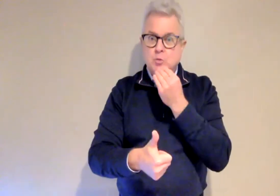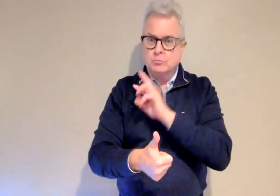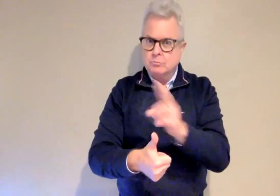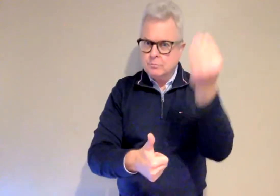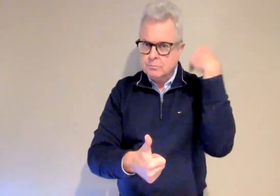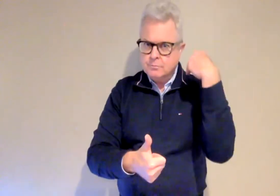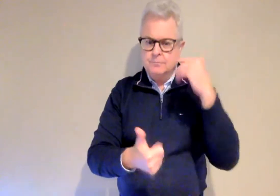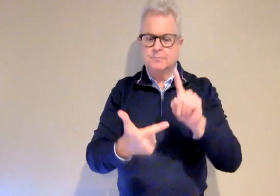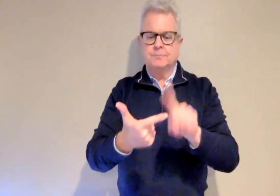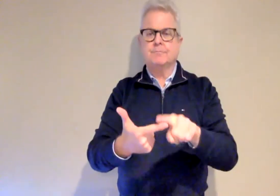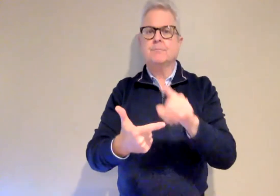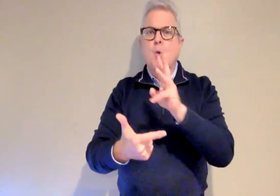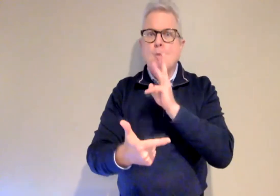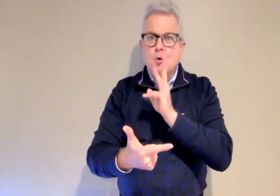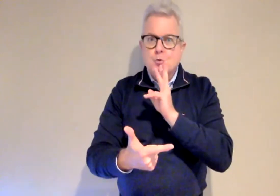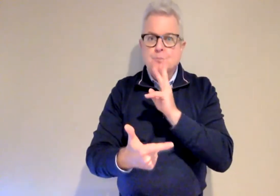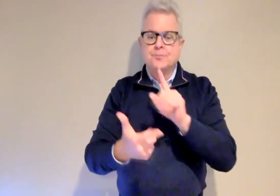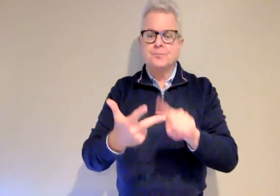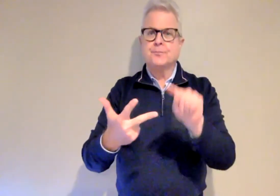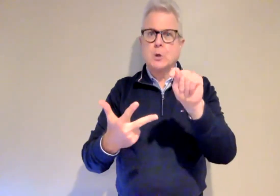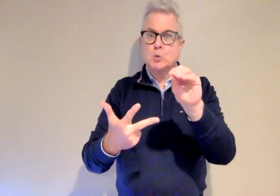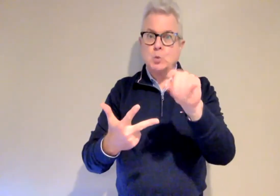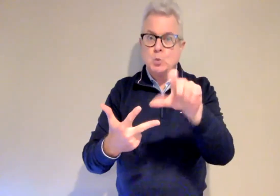more, such as food, water,